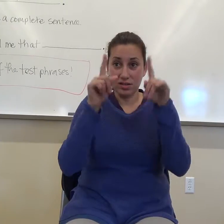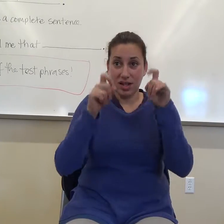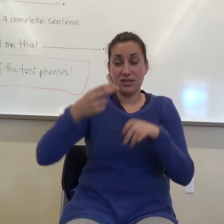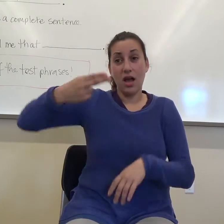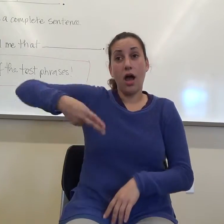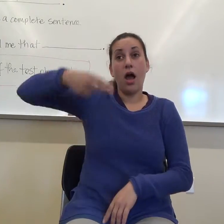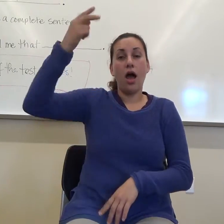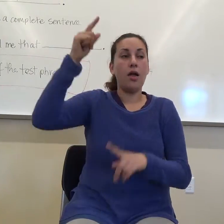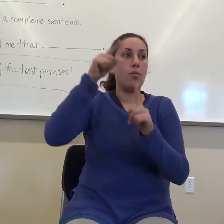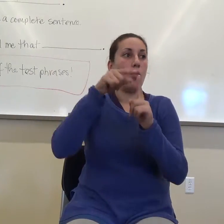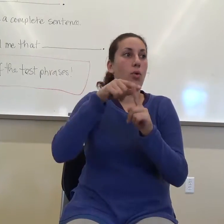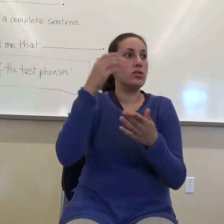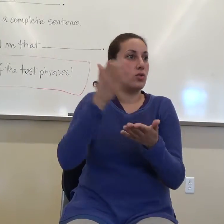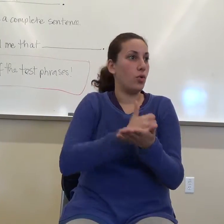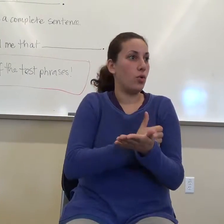SAT scores are higher.